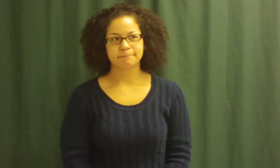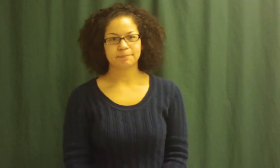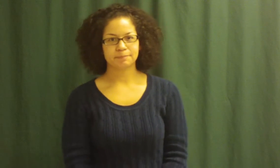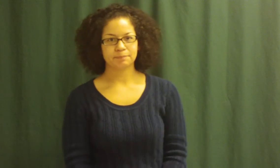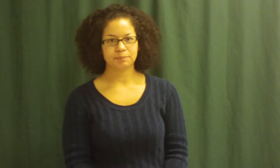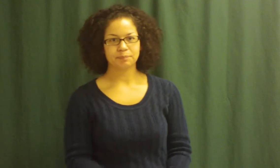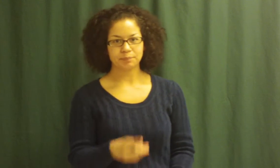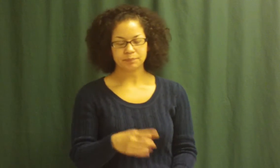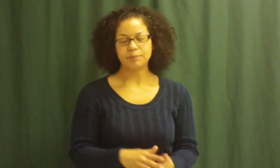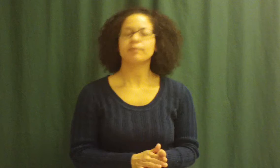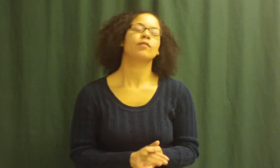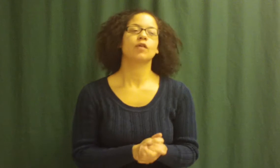Culture's roots,